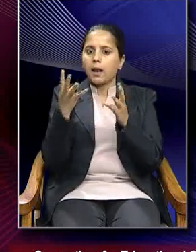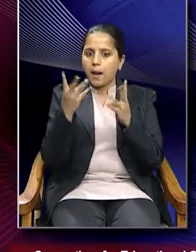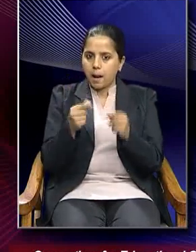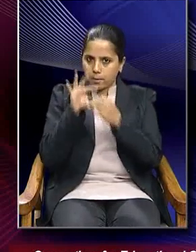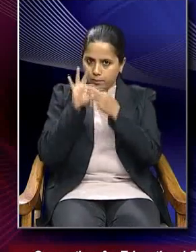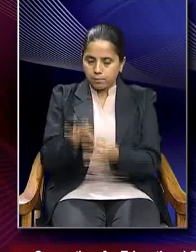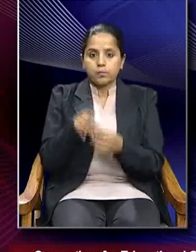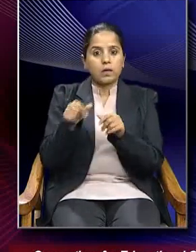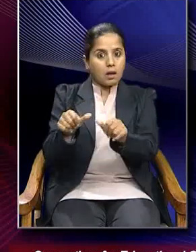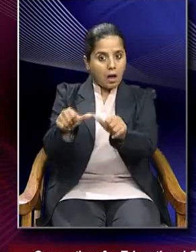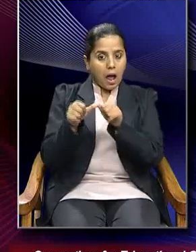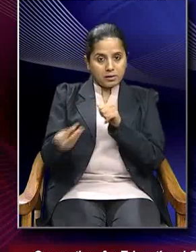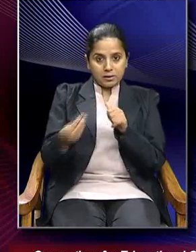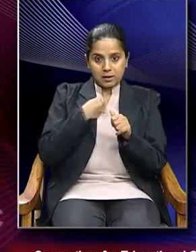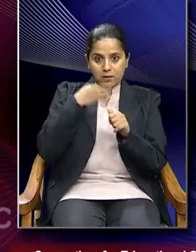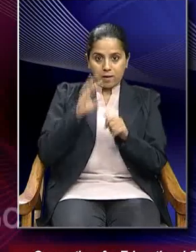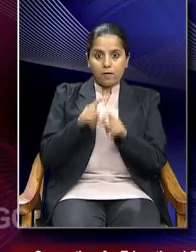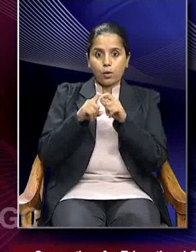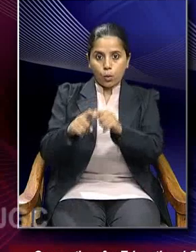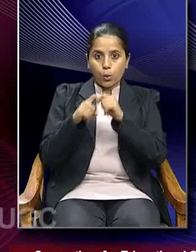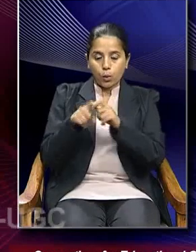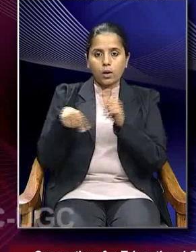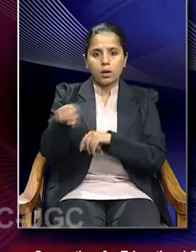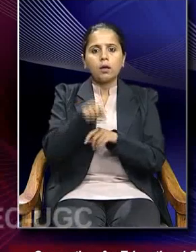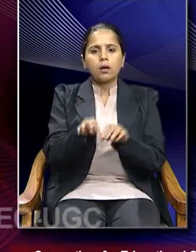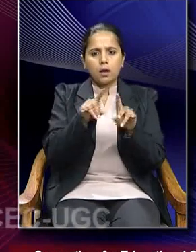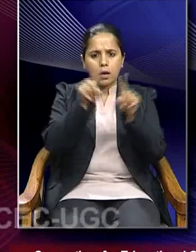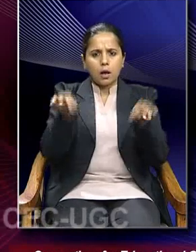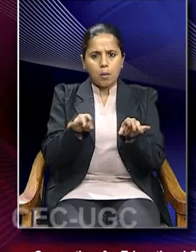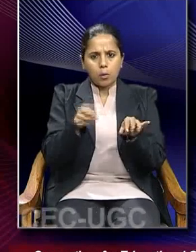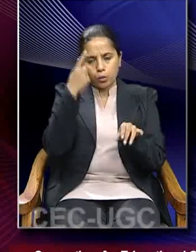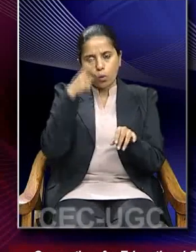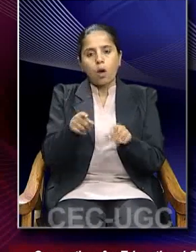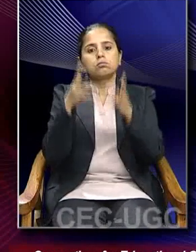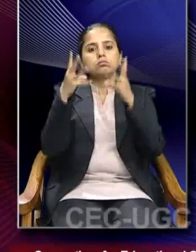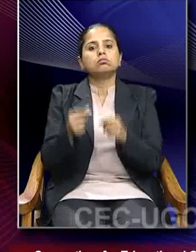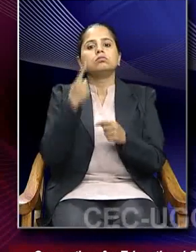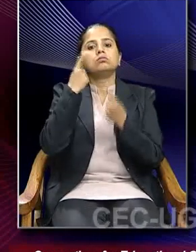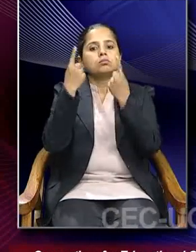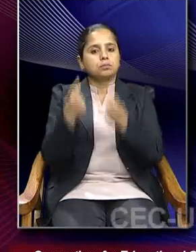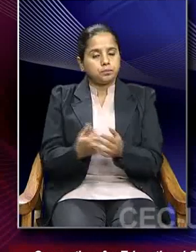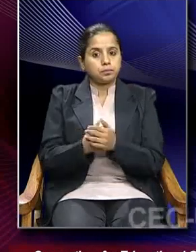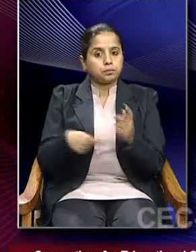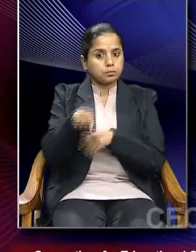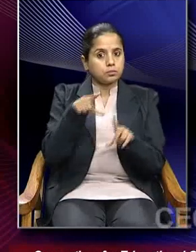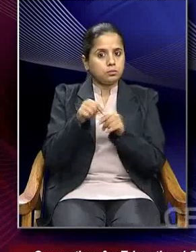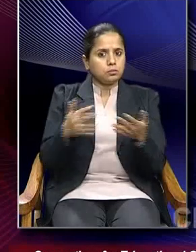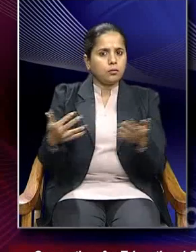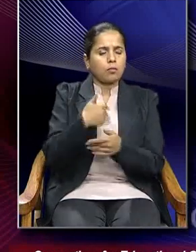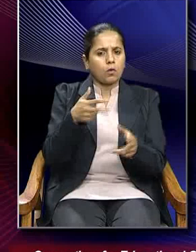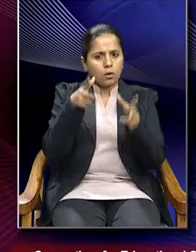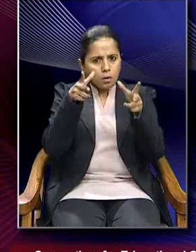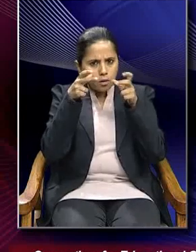a respondent gives to questionnaire are coded for computer analysis. Data gathered through